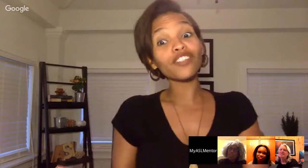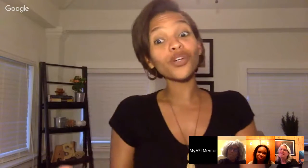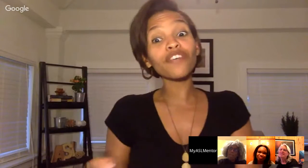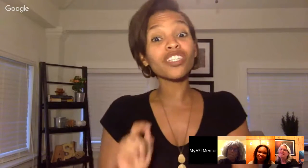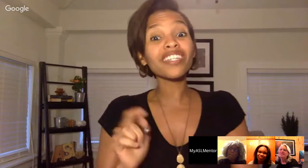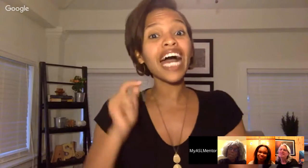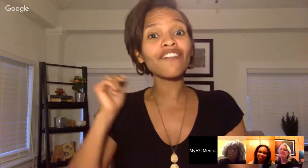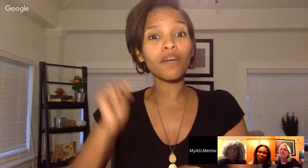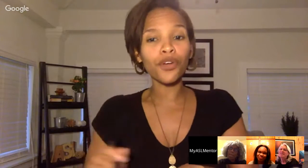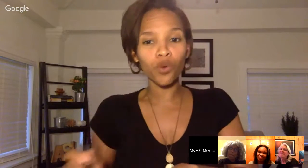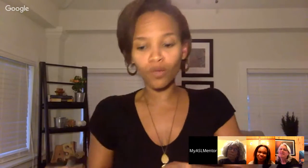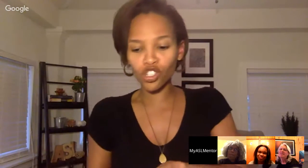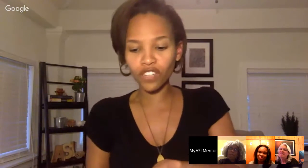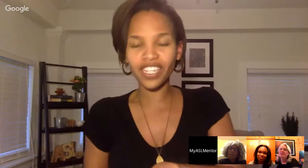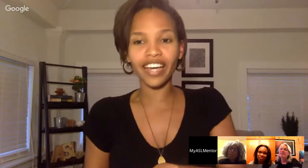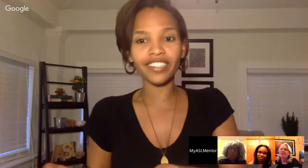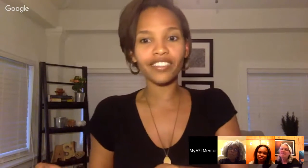Okay, so if she didn't have a computer, what would she have signed?